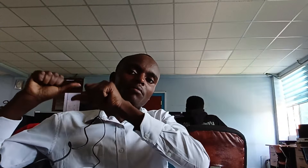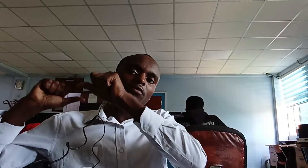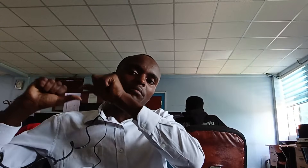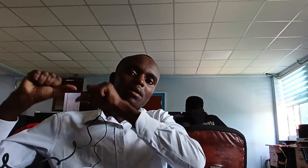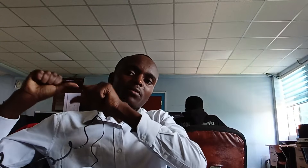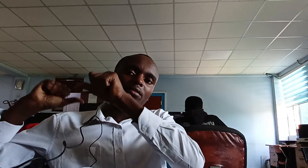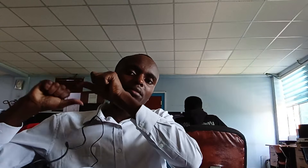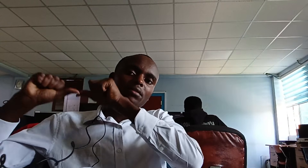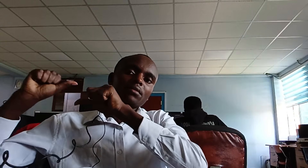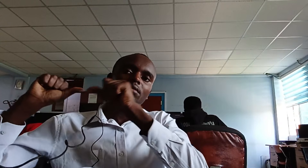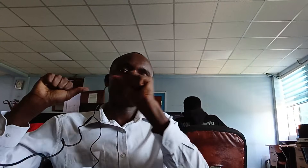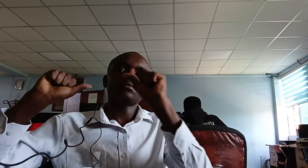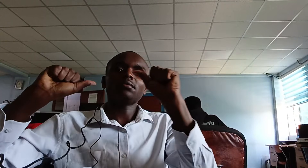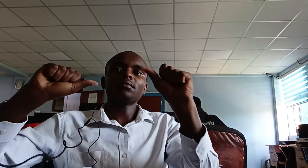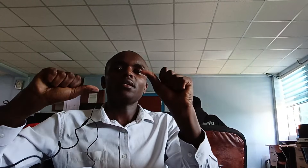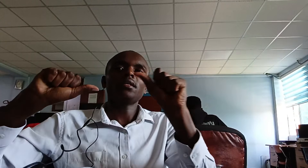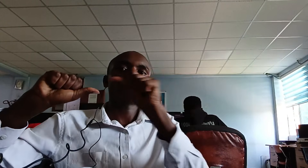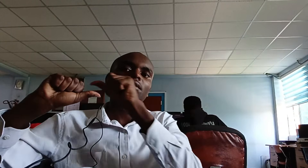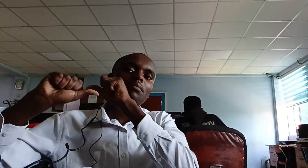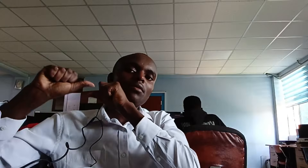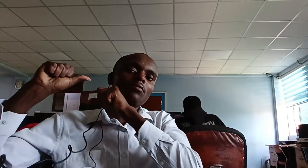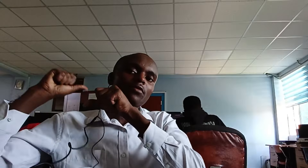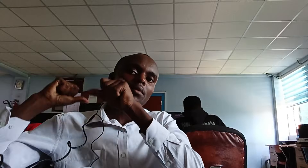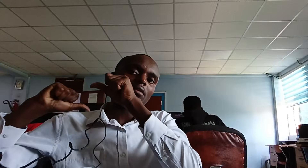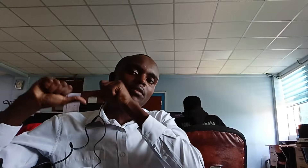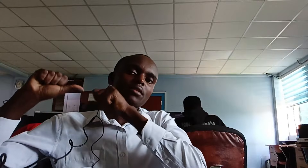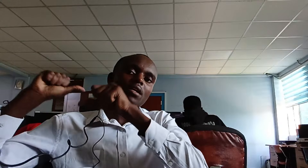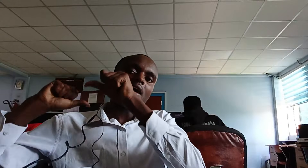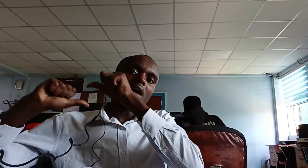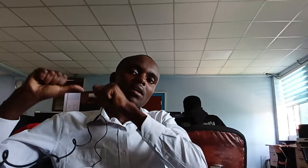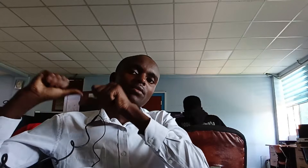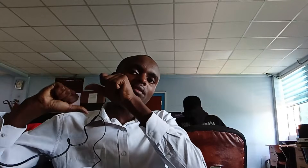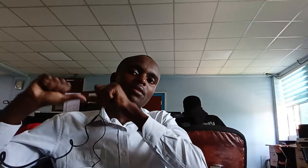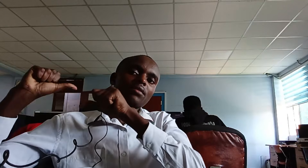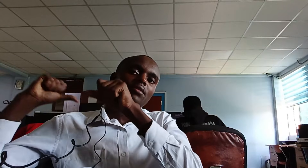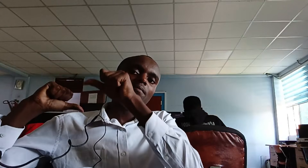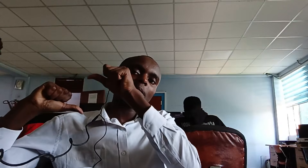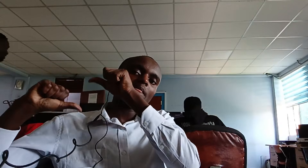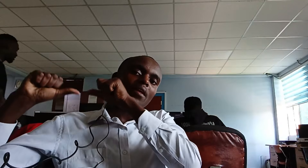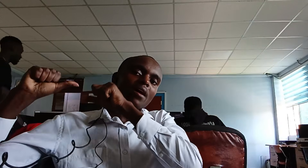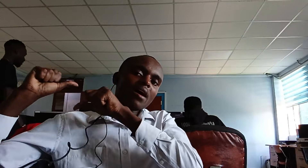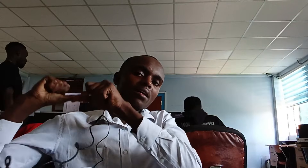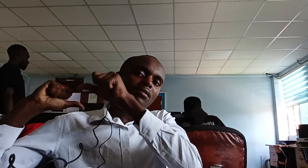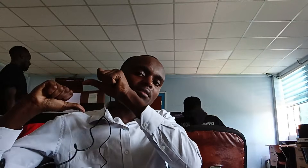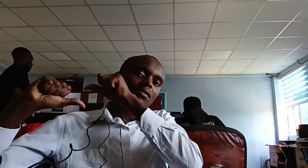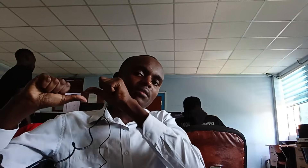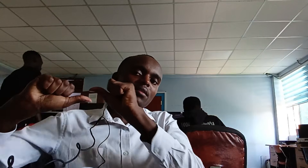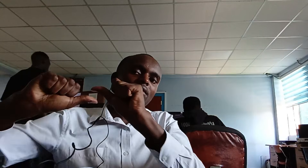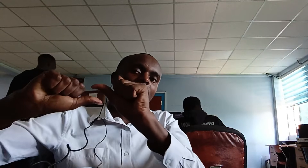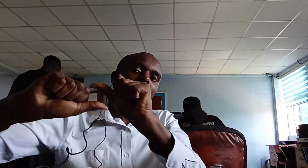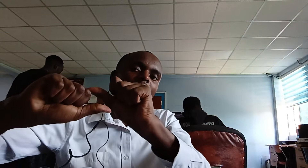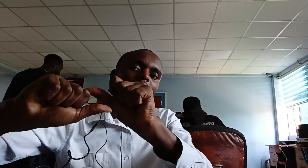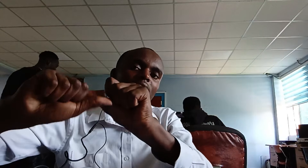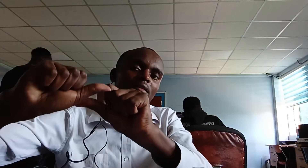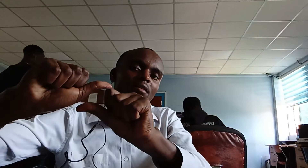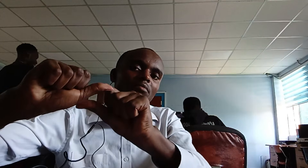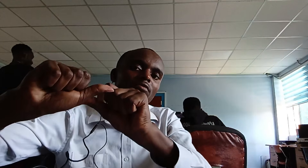Moving backwards. So the handshake moving backwards. Ancestors. Ancestors. The movement